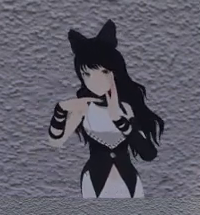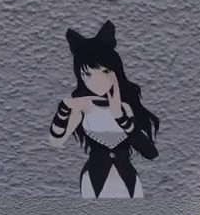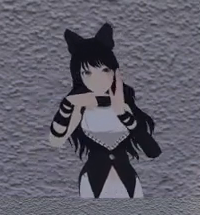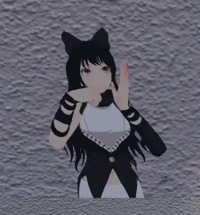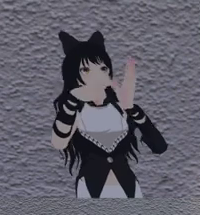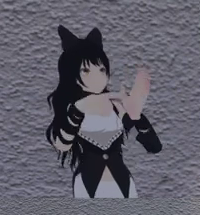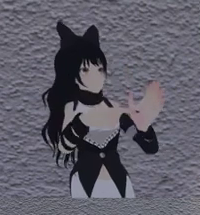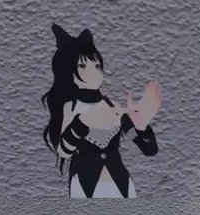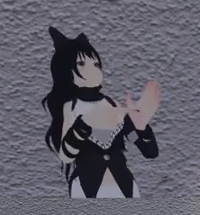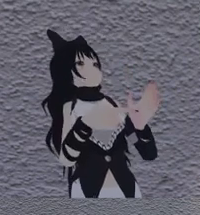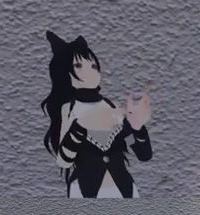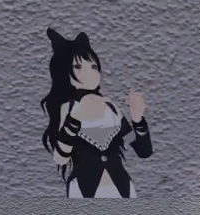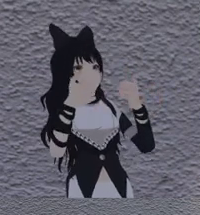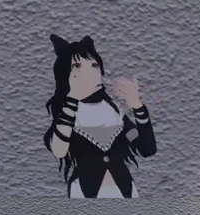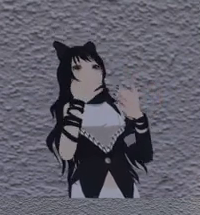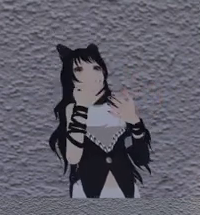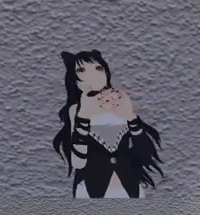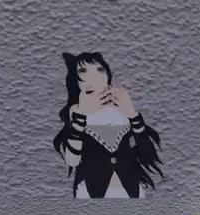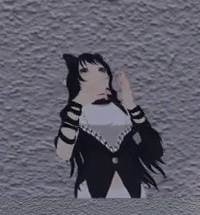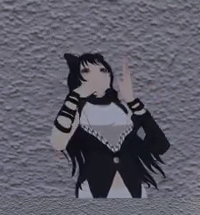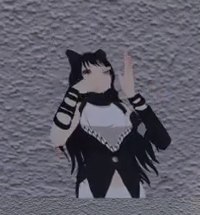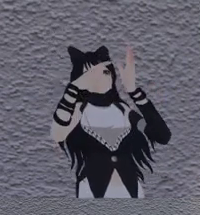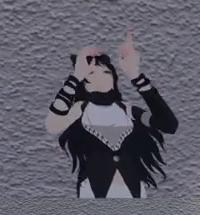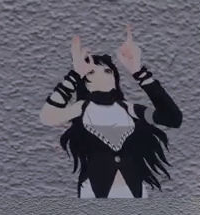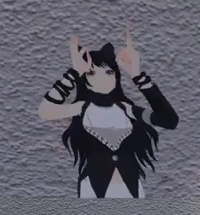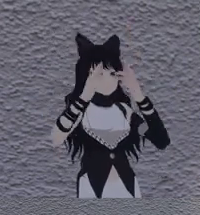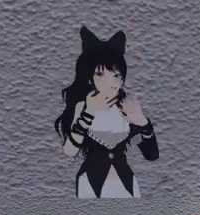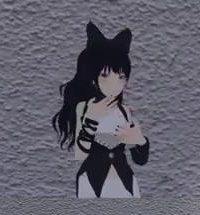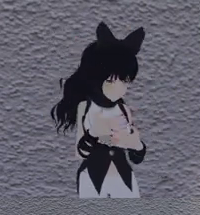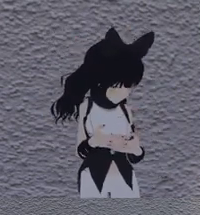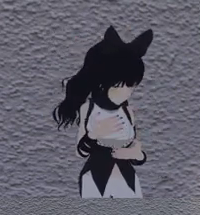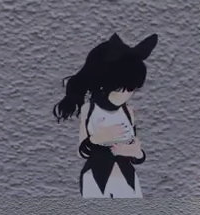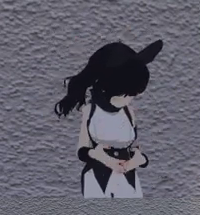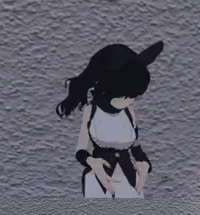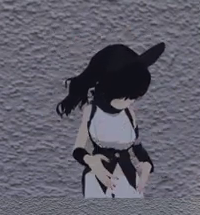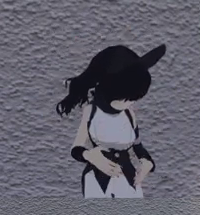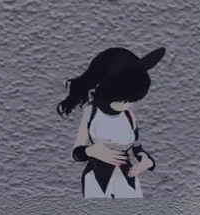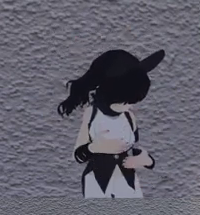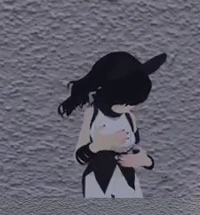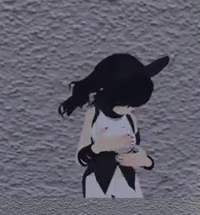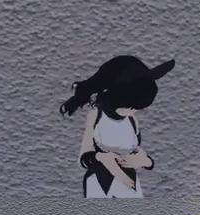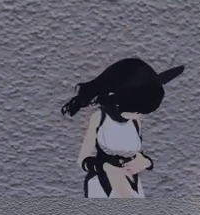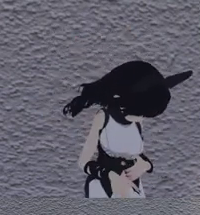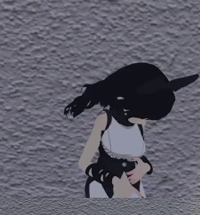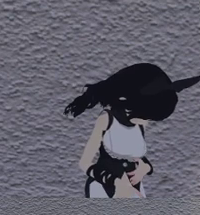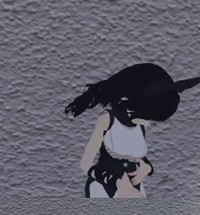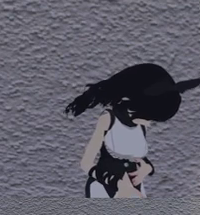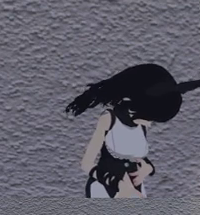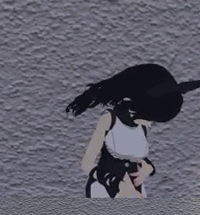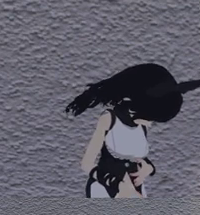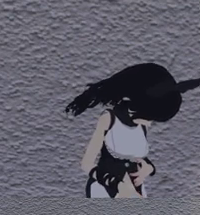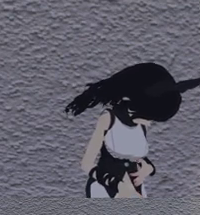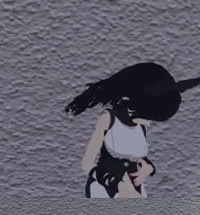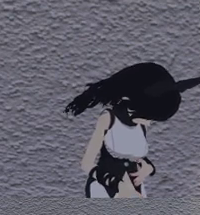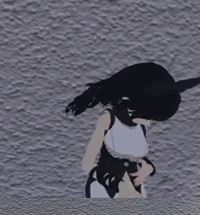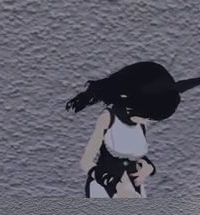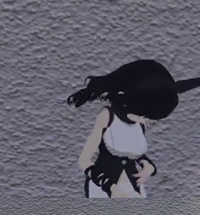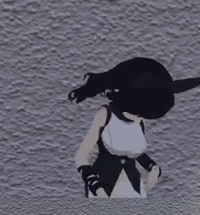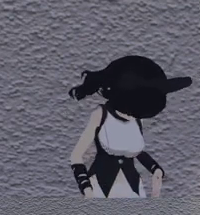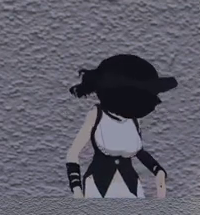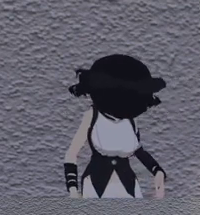Show. Show. Yep. Good. Show. Just like that. All right,